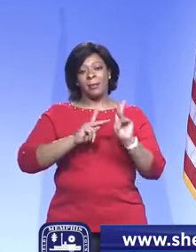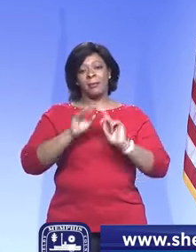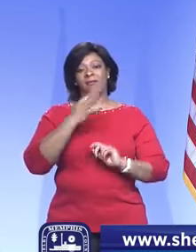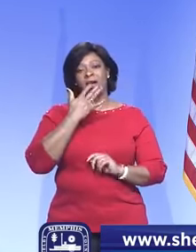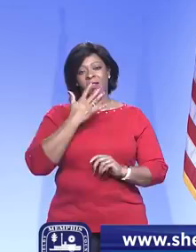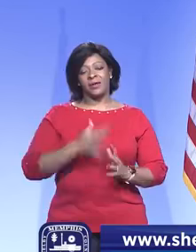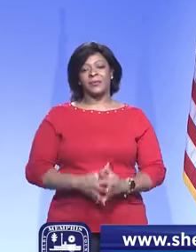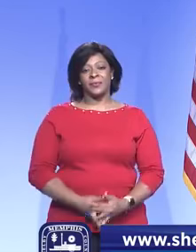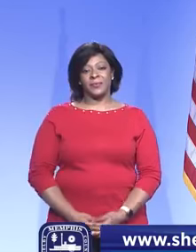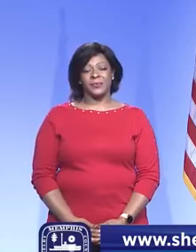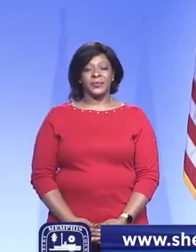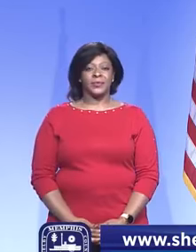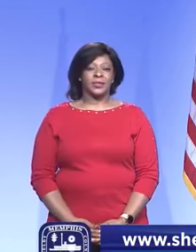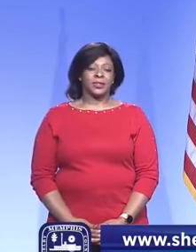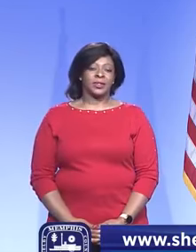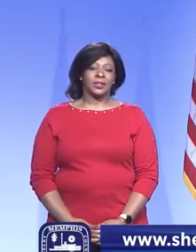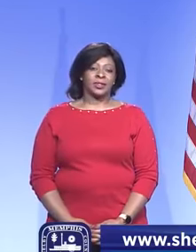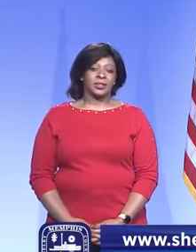As I stated,